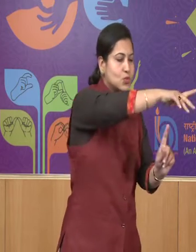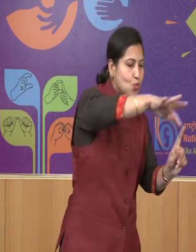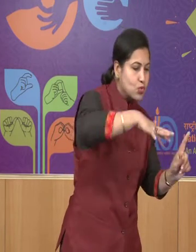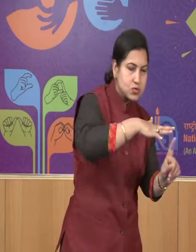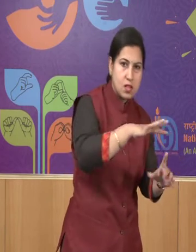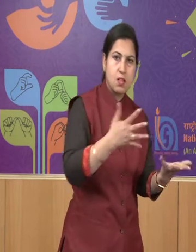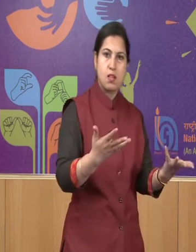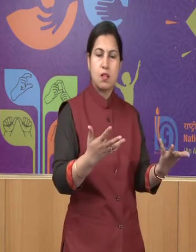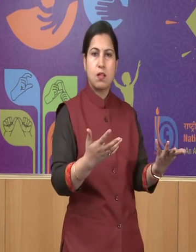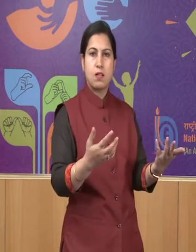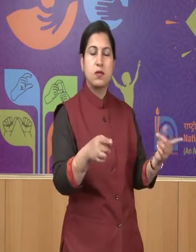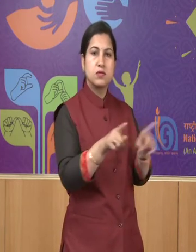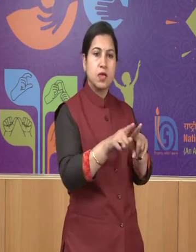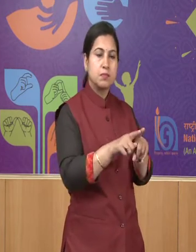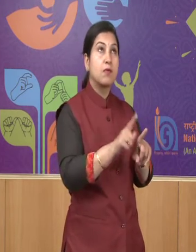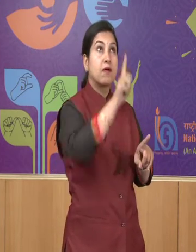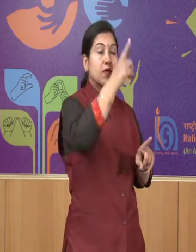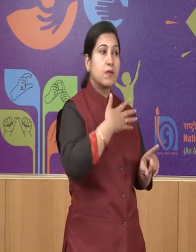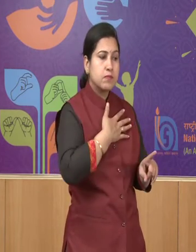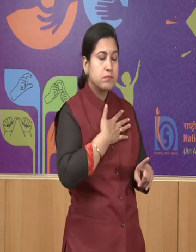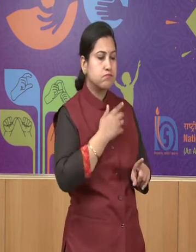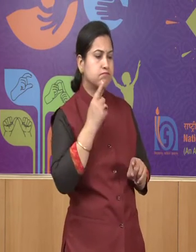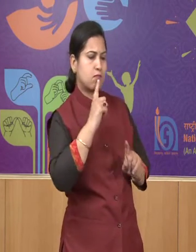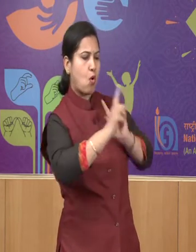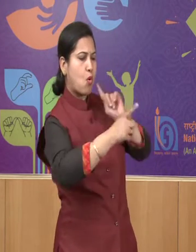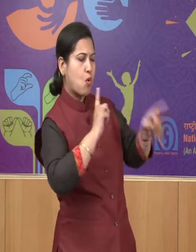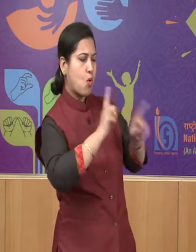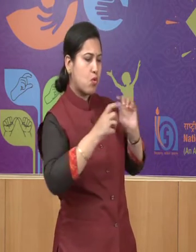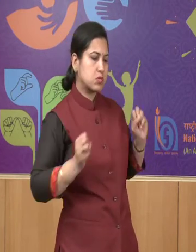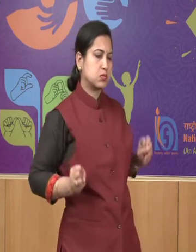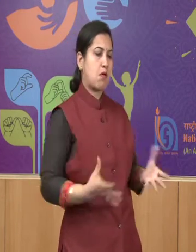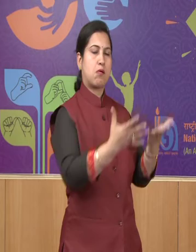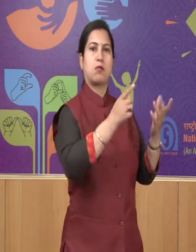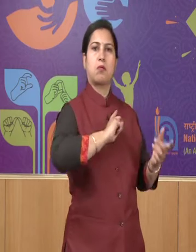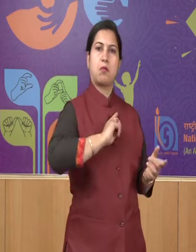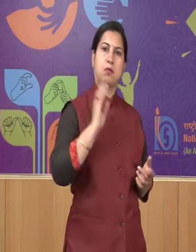social, and religious matters of Indians.